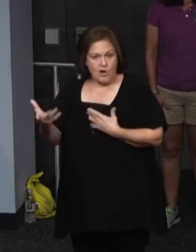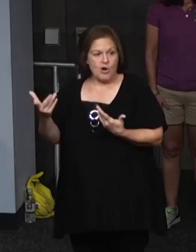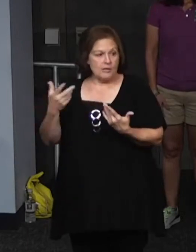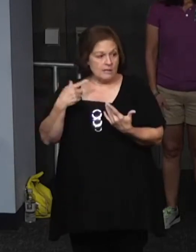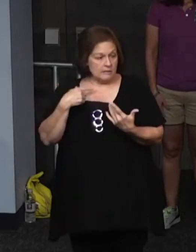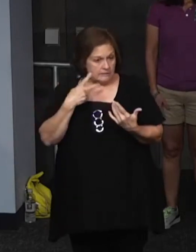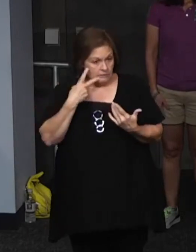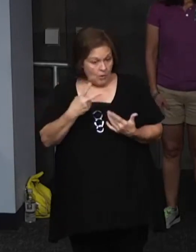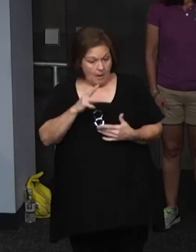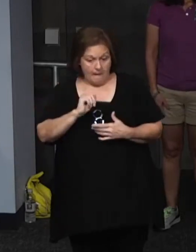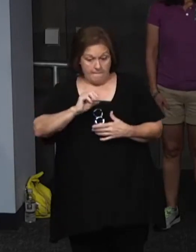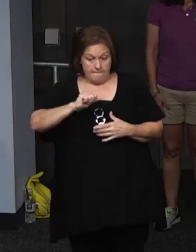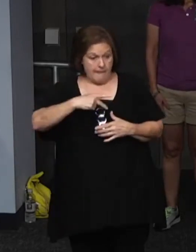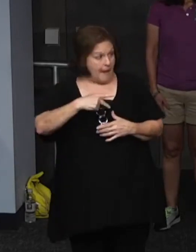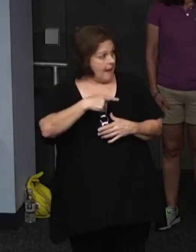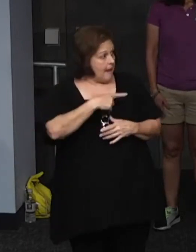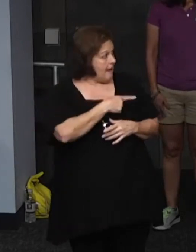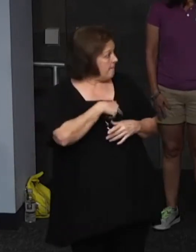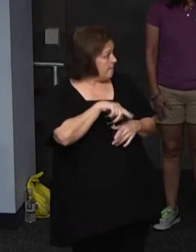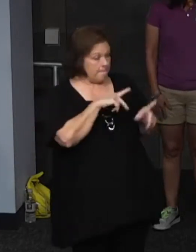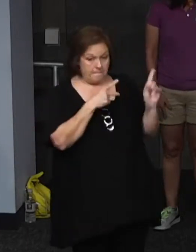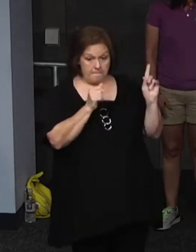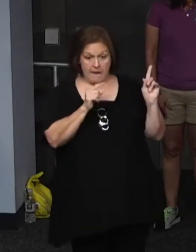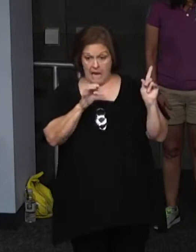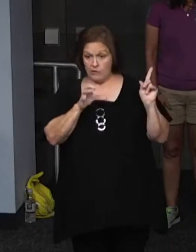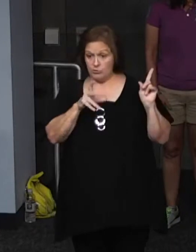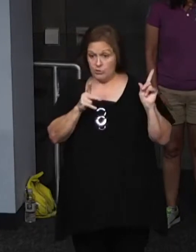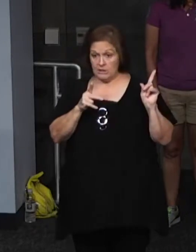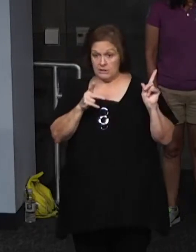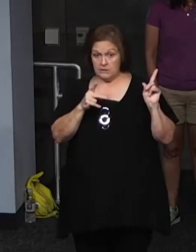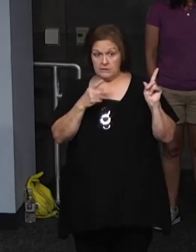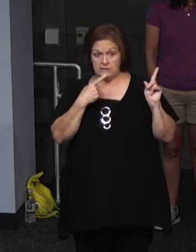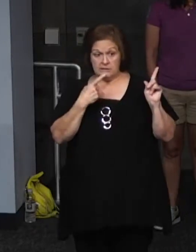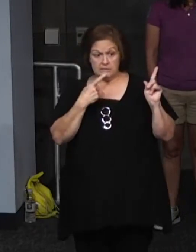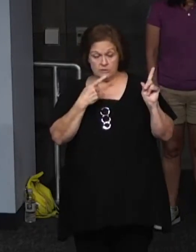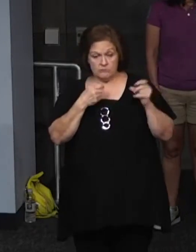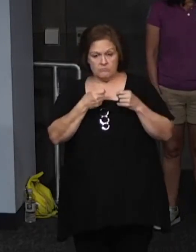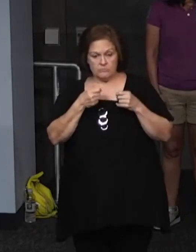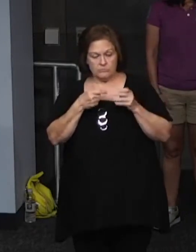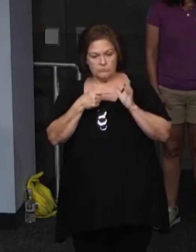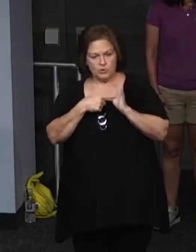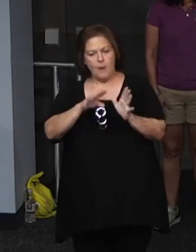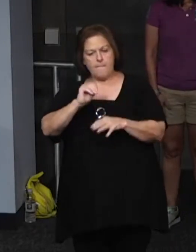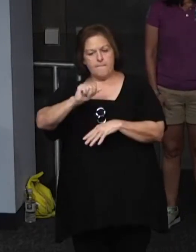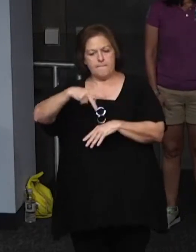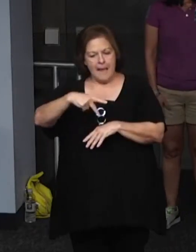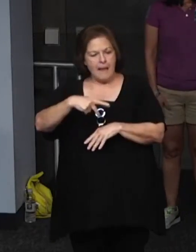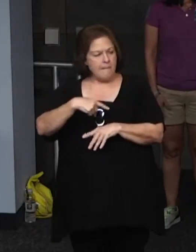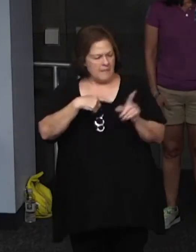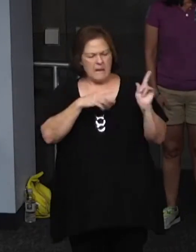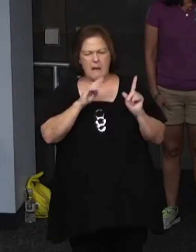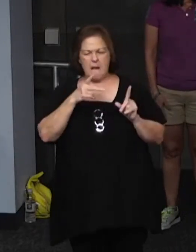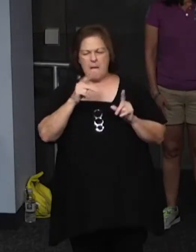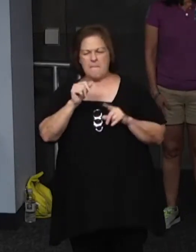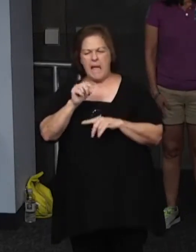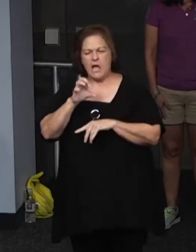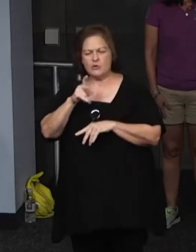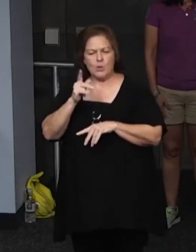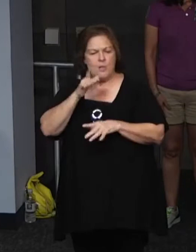I saw a map that you all released today. Where's Patrick? Another map by, that was, somebody texted that to me, so I'll let Patrick Hamby give